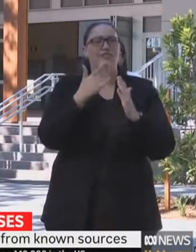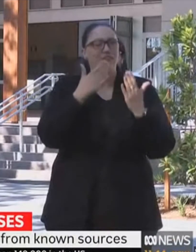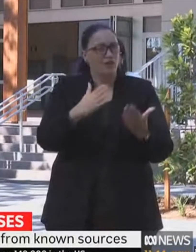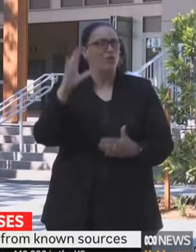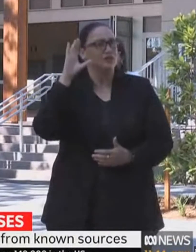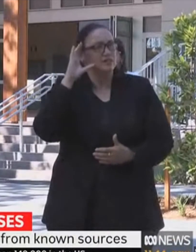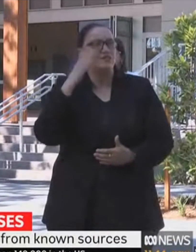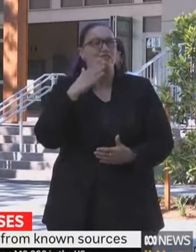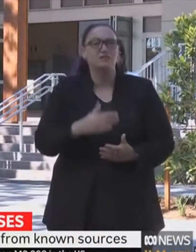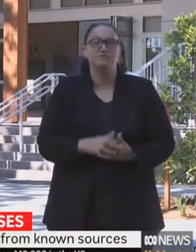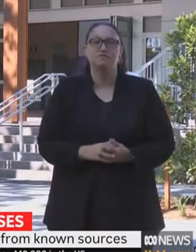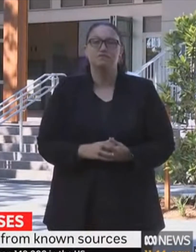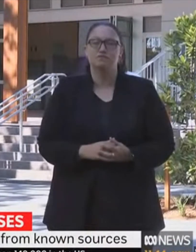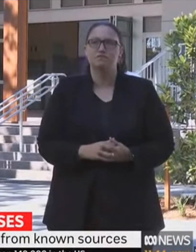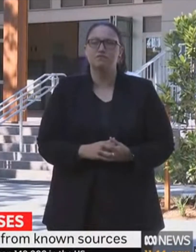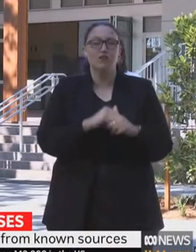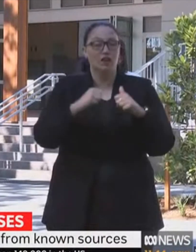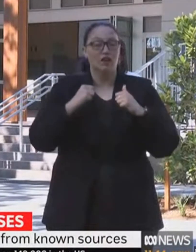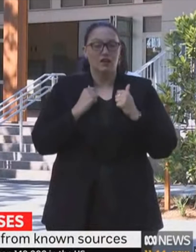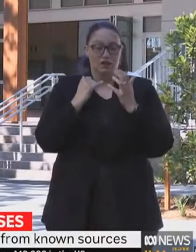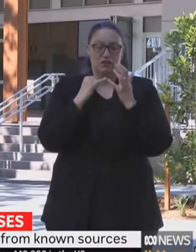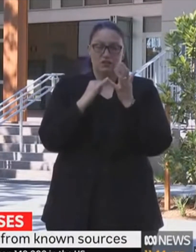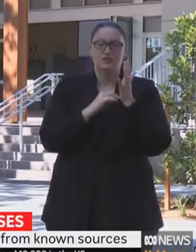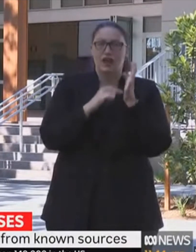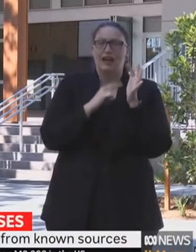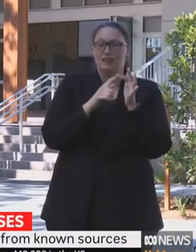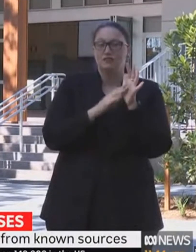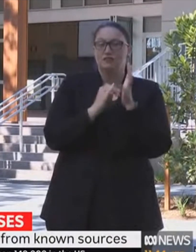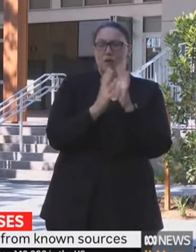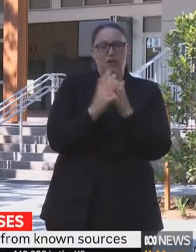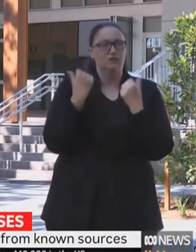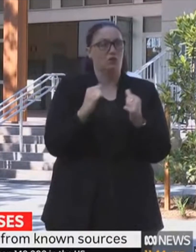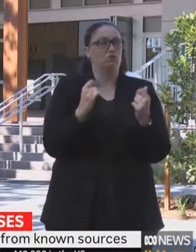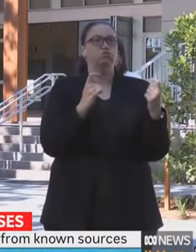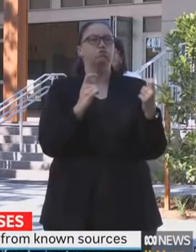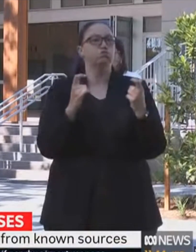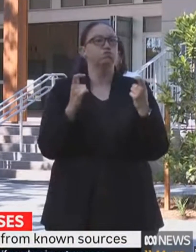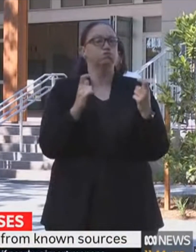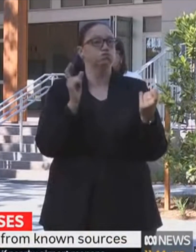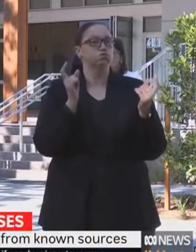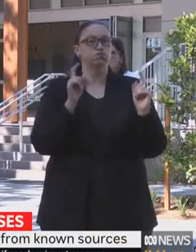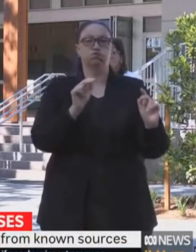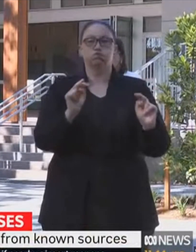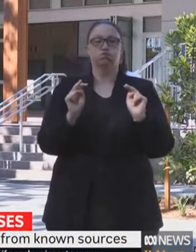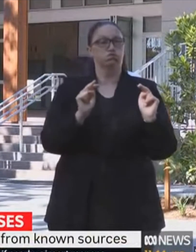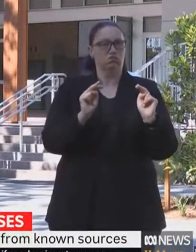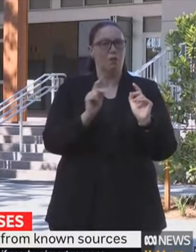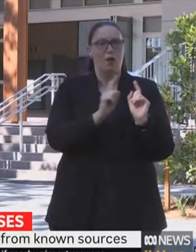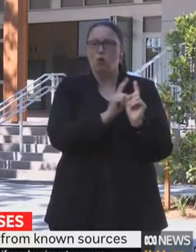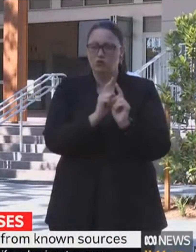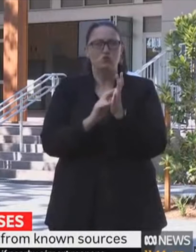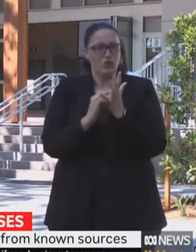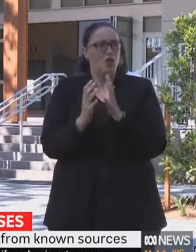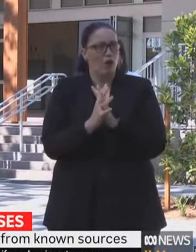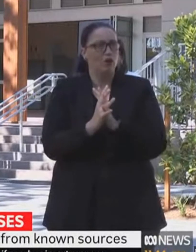also know that our state continues to be on extremely high alert, but also our state